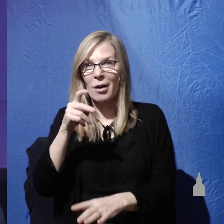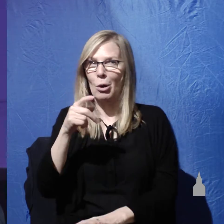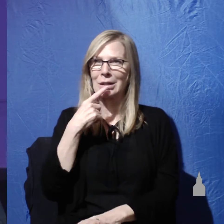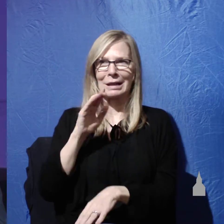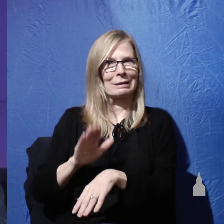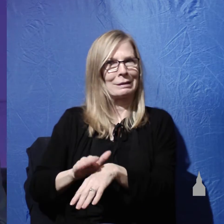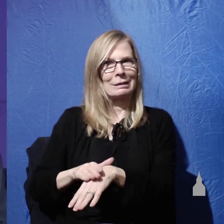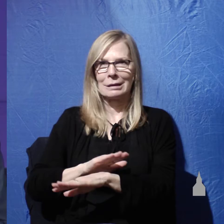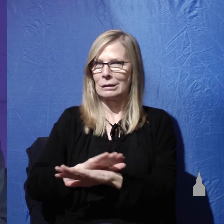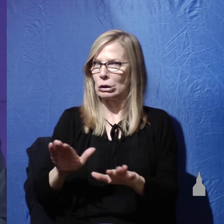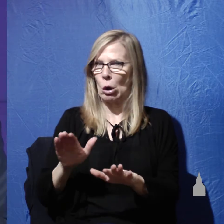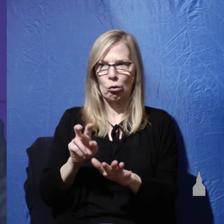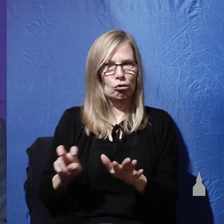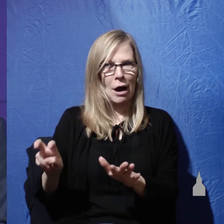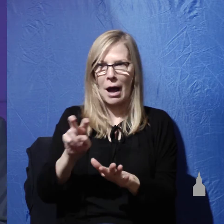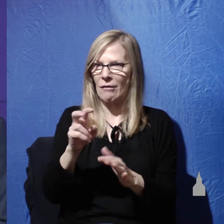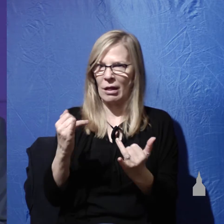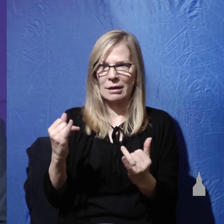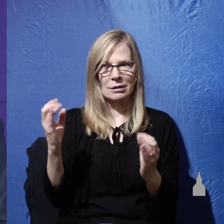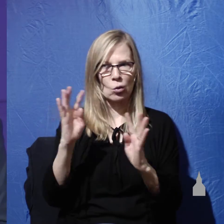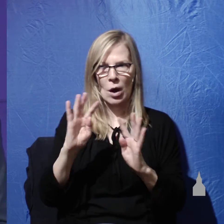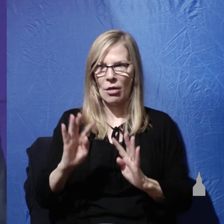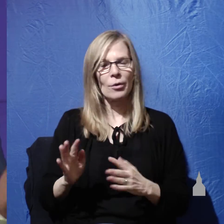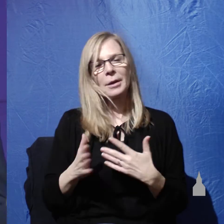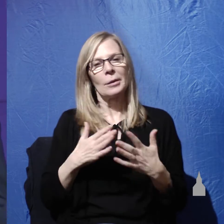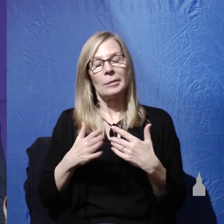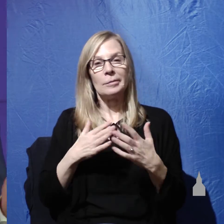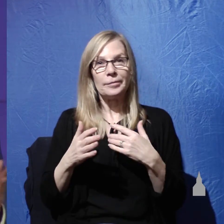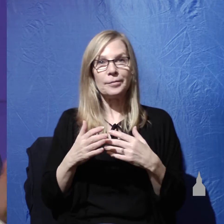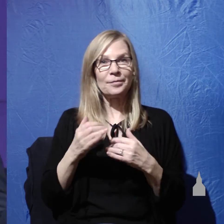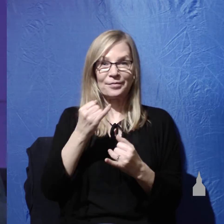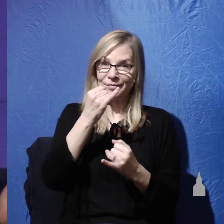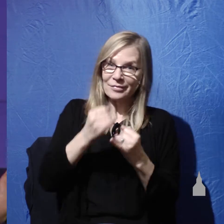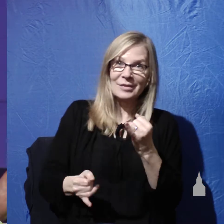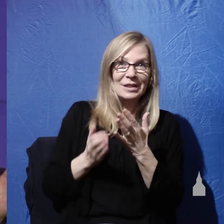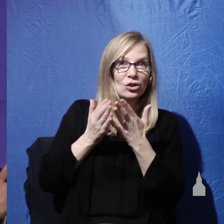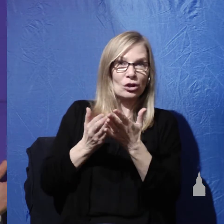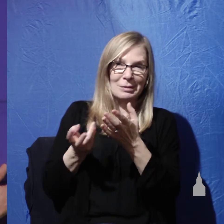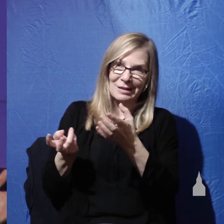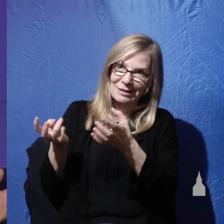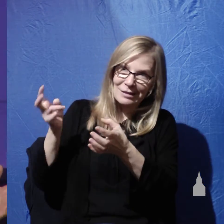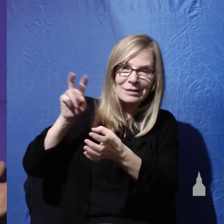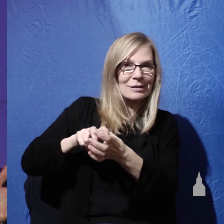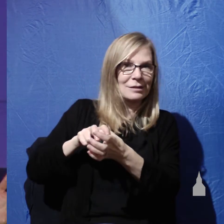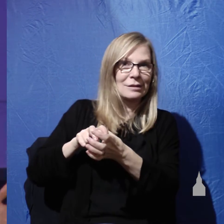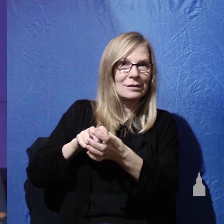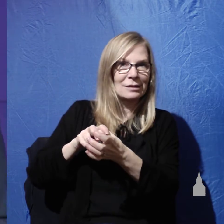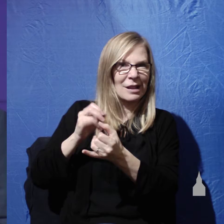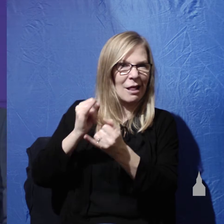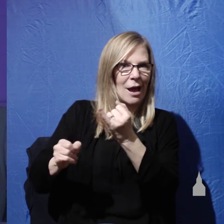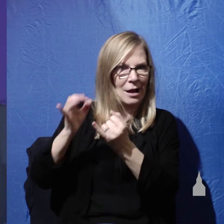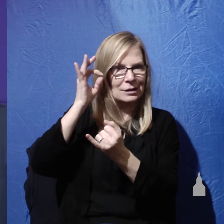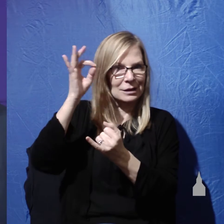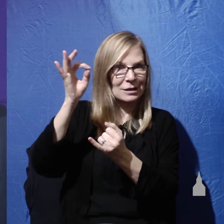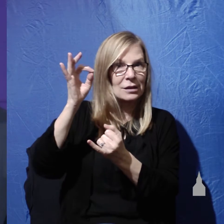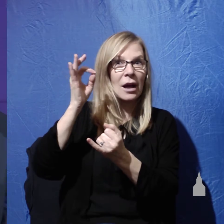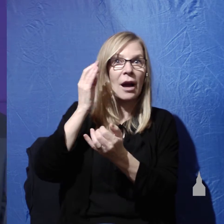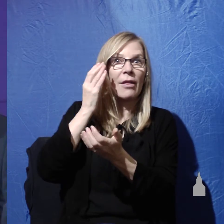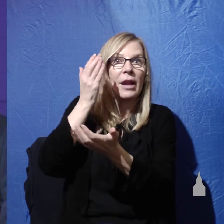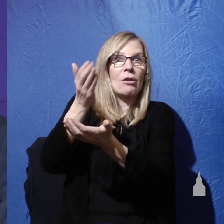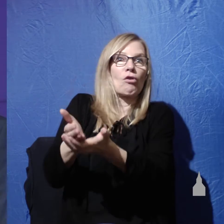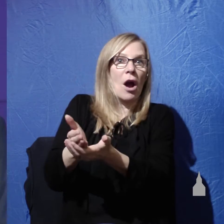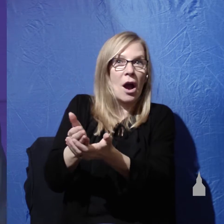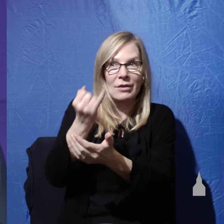I advise you, don't go out in this weather. So one of the last ships sailing during the winter season. And he arrived in